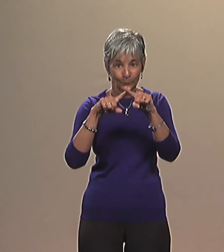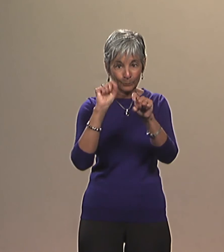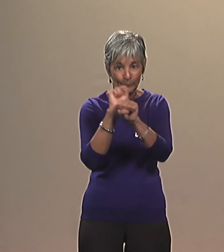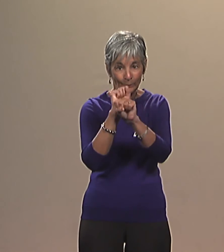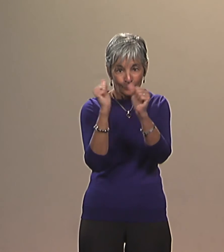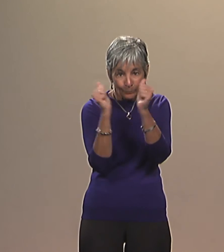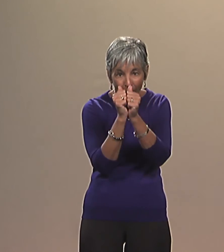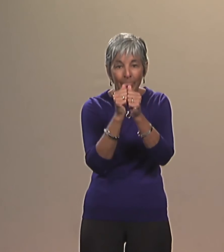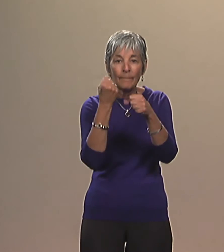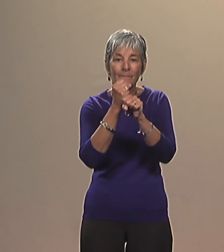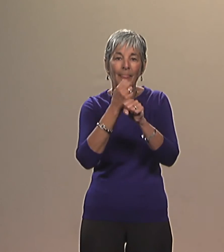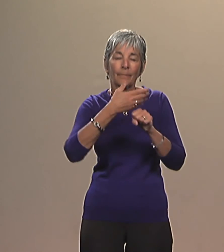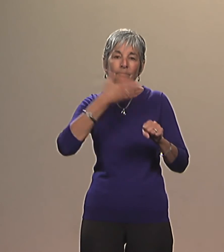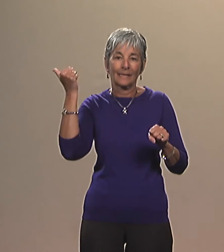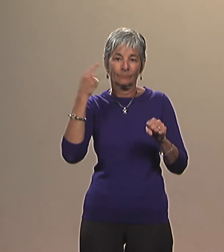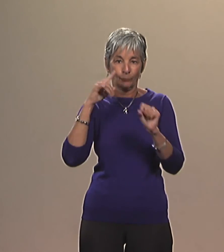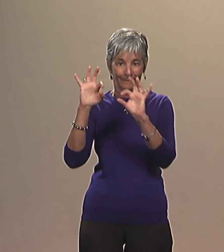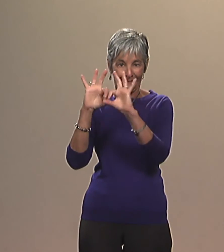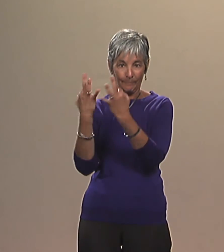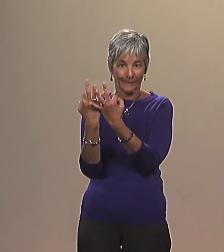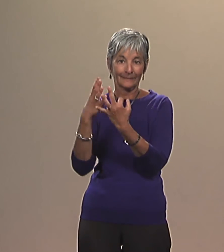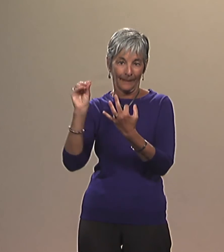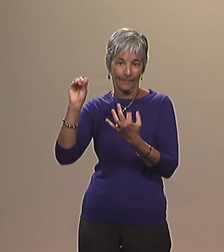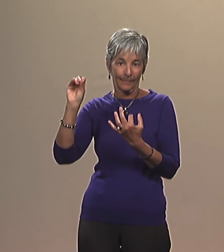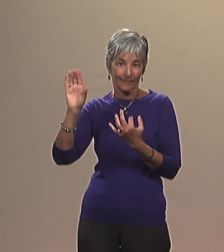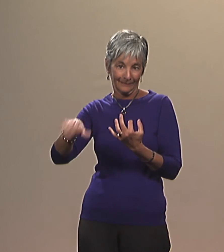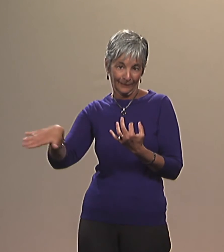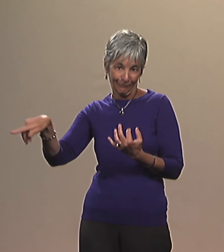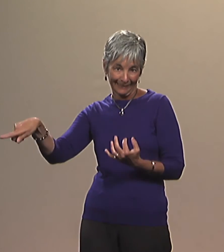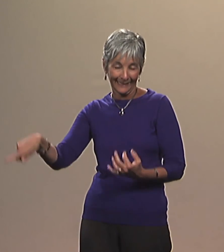together to make things better for our families and their children.